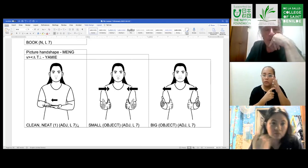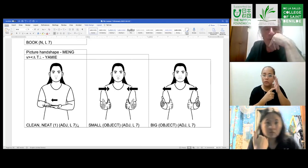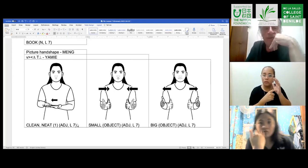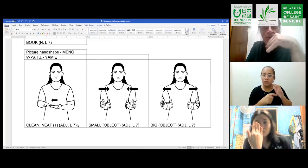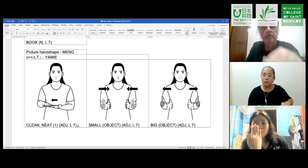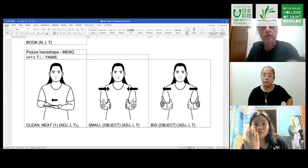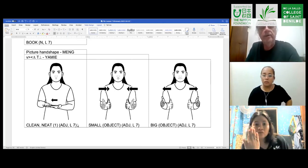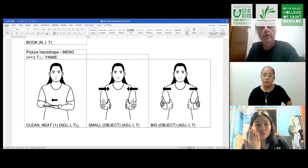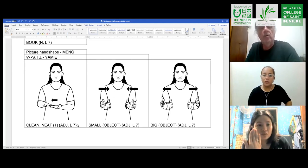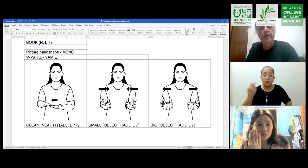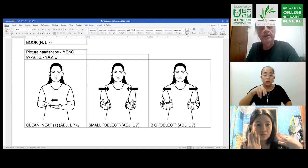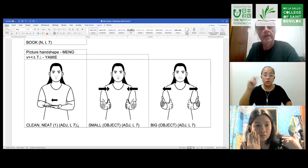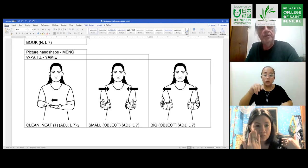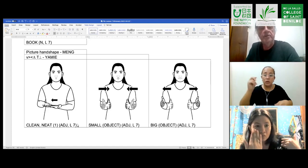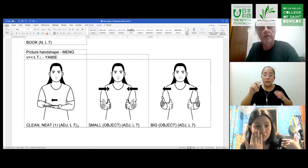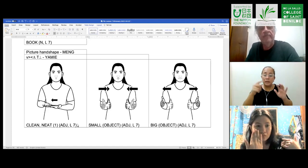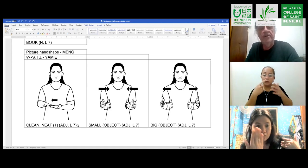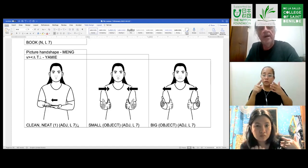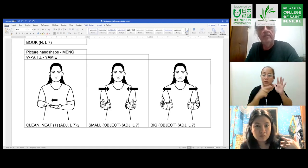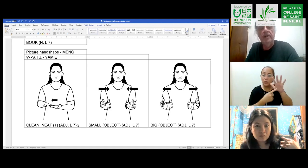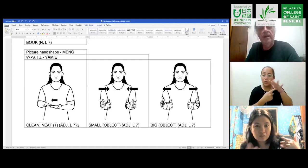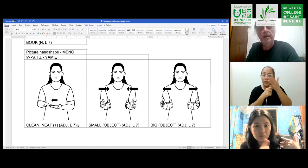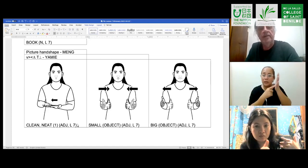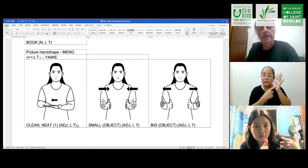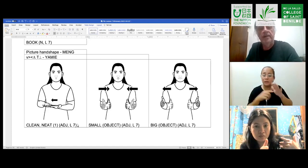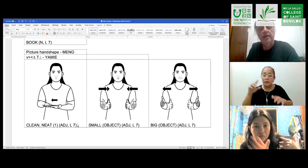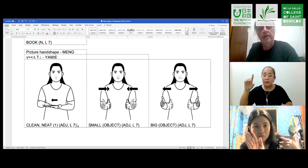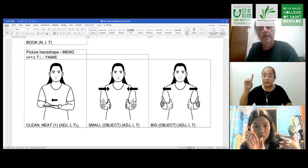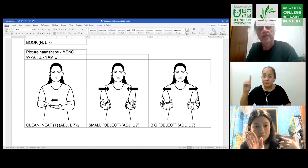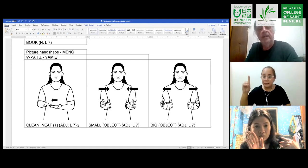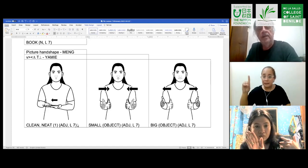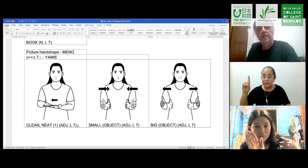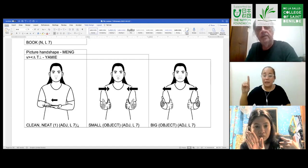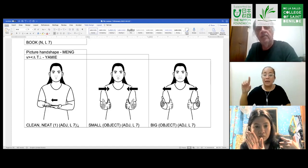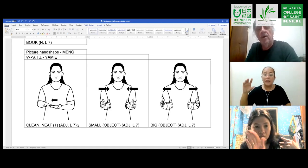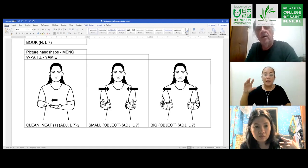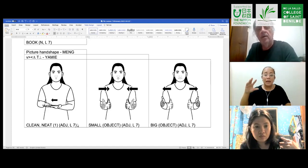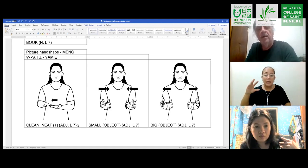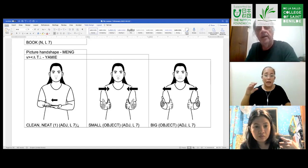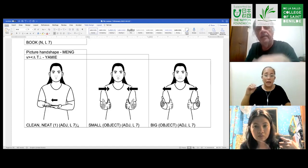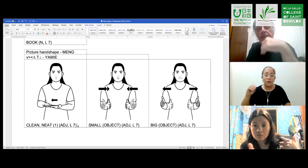So you'll need to look at the orientation of the dominant hand in clean, small, and big.